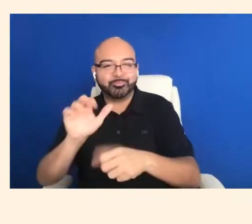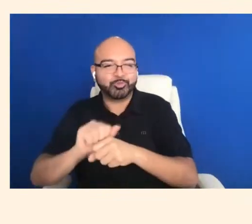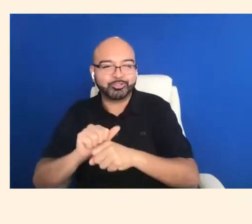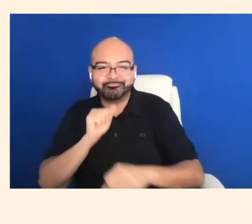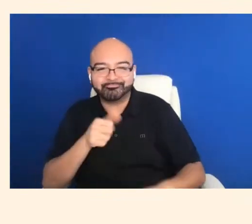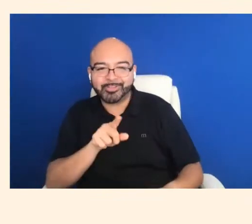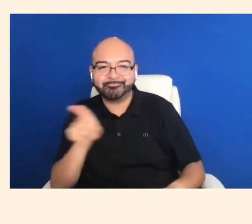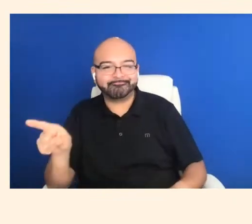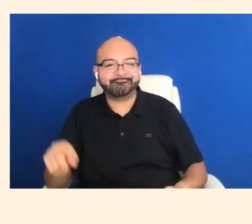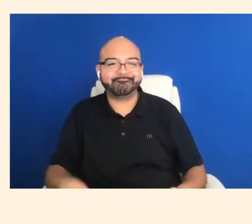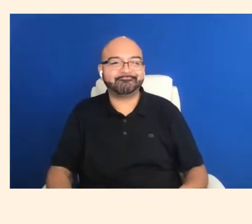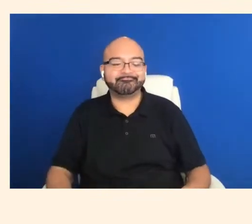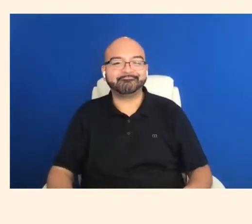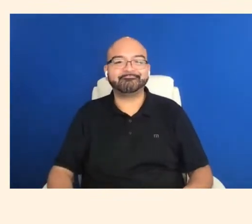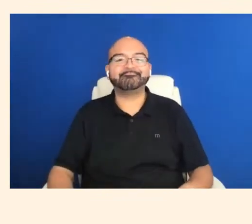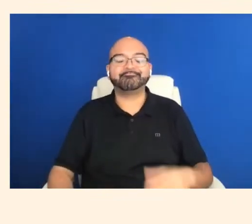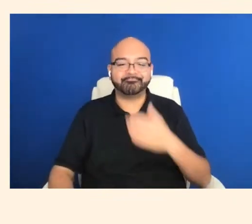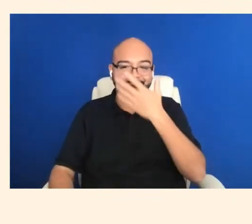You will